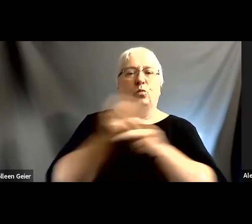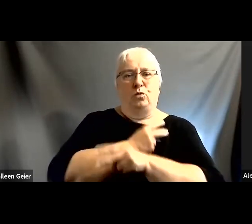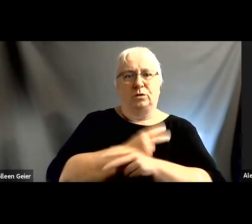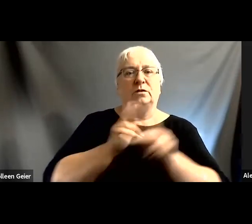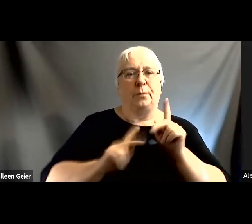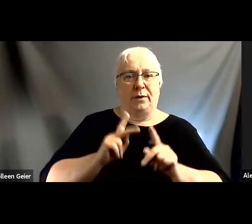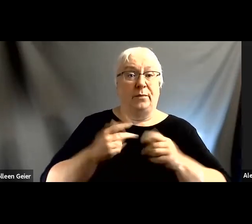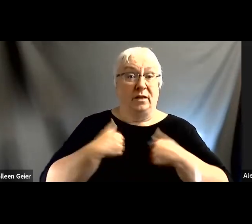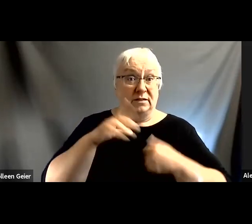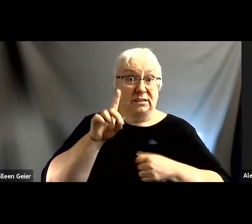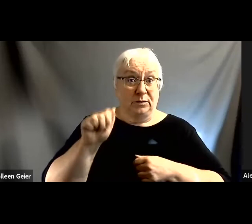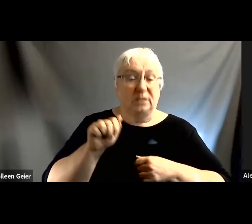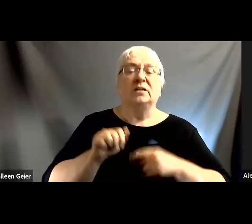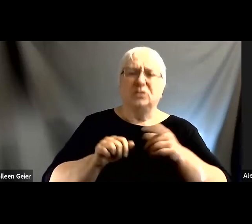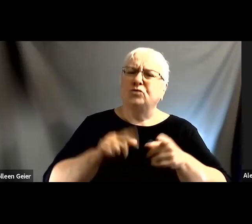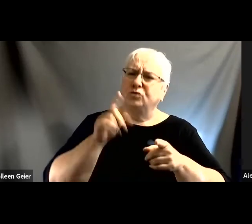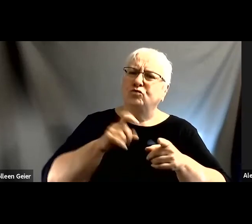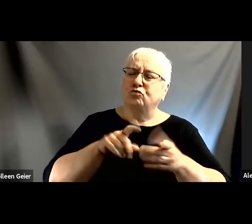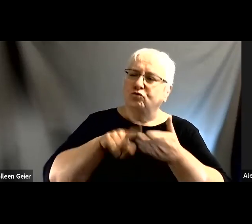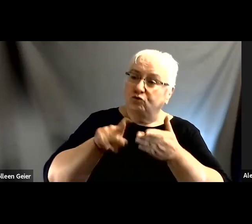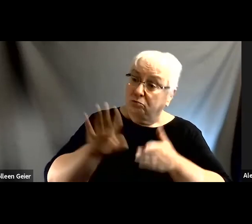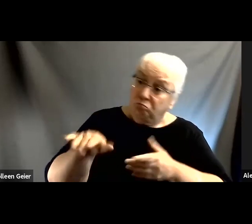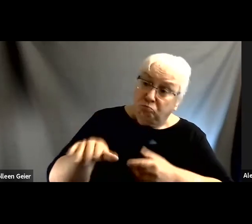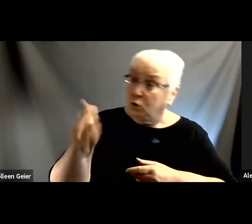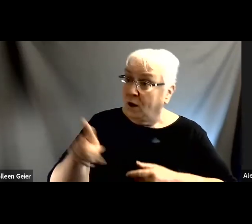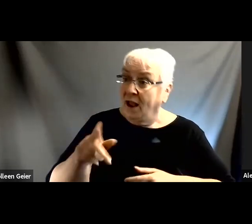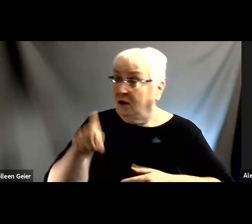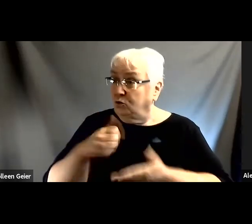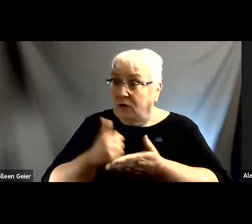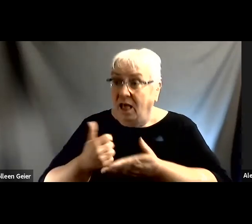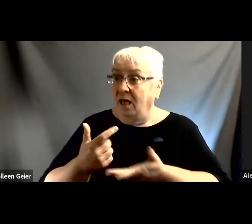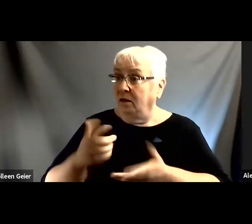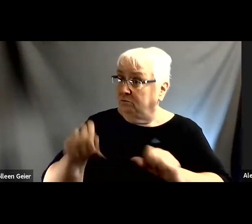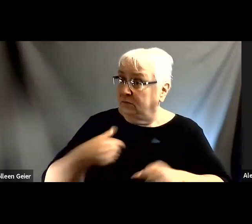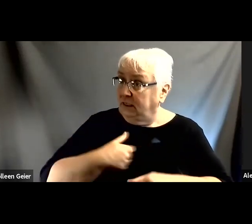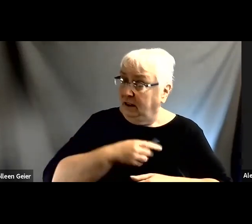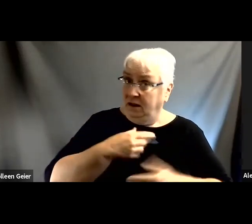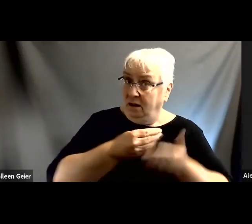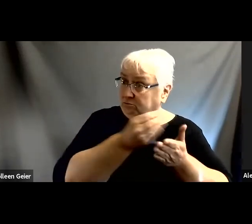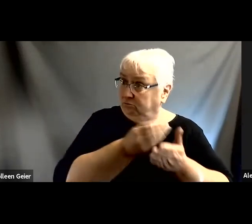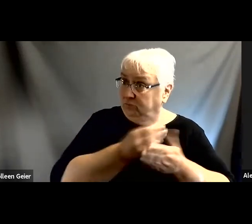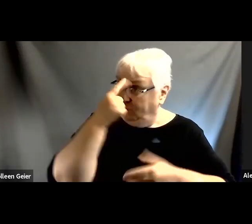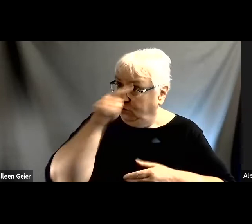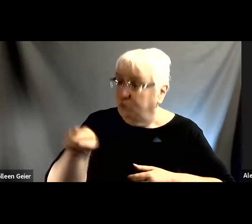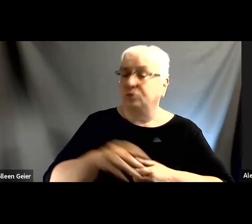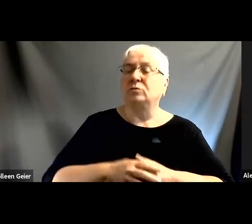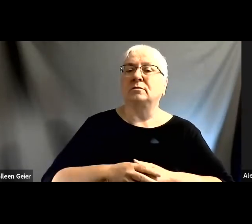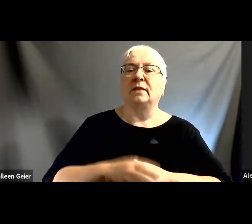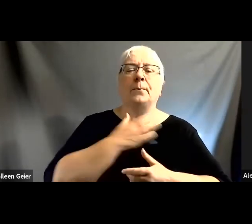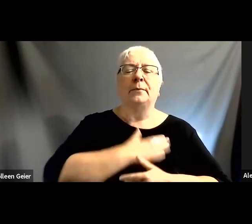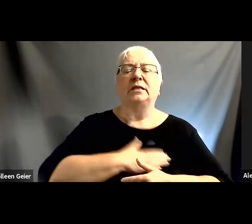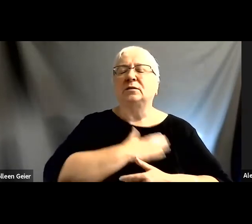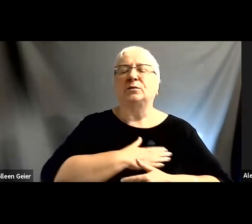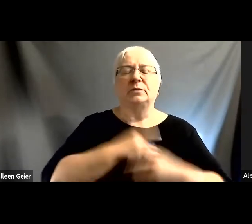with disabilities. So continue to check on them, continue to know that their needs are met, and please, please wear a mask. You are